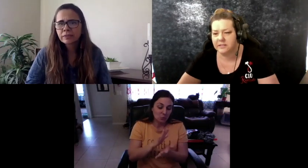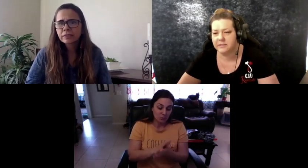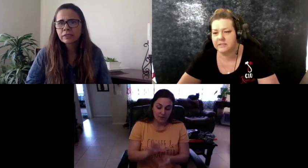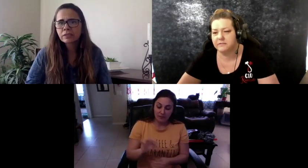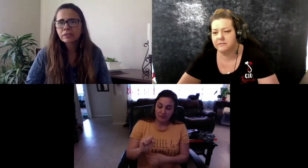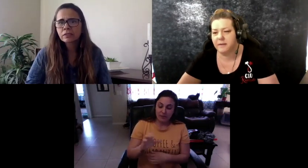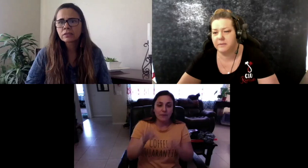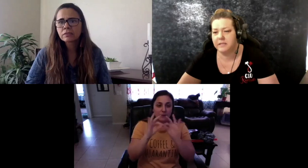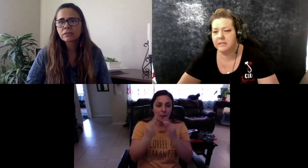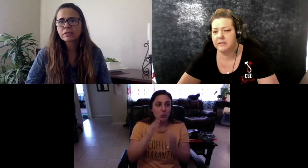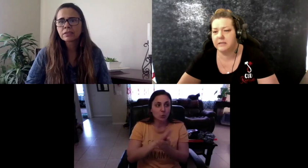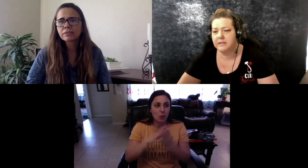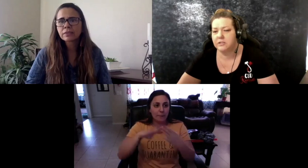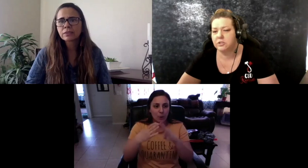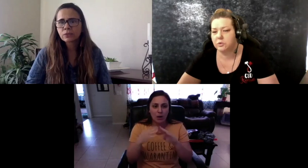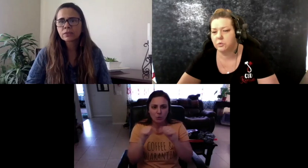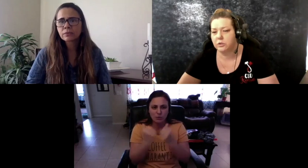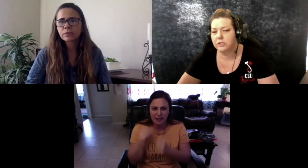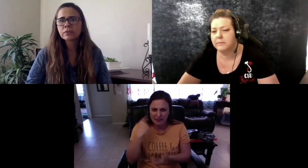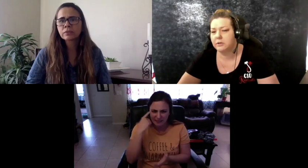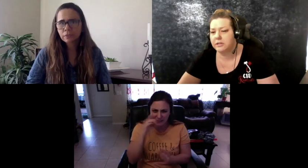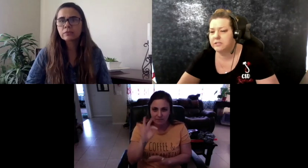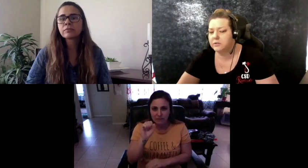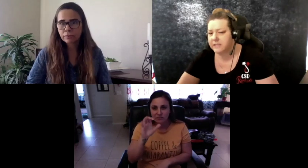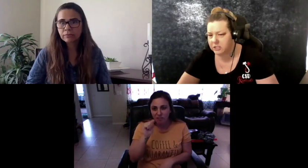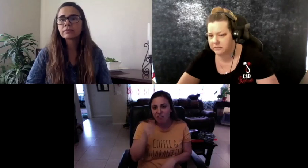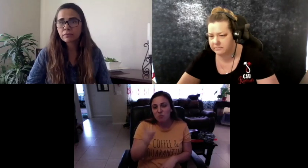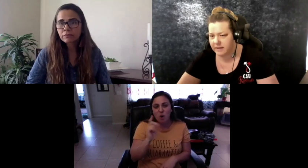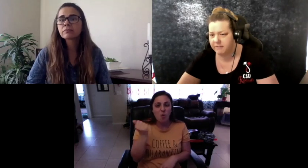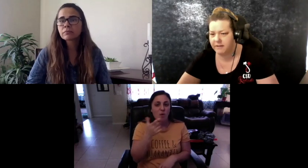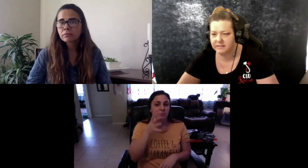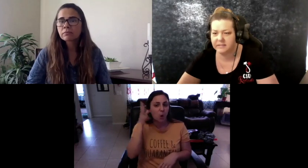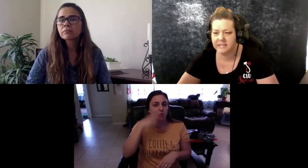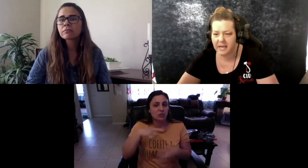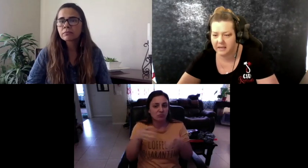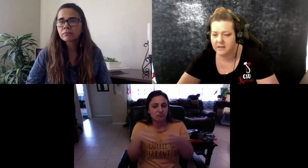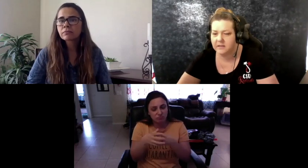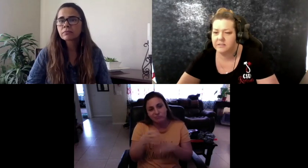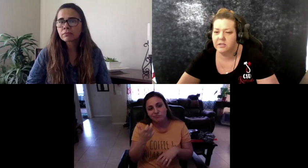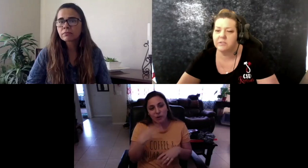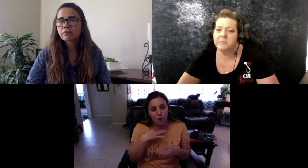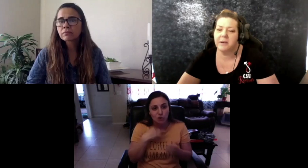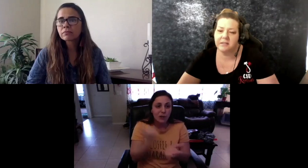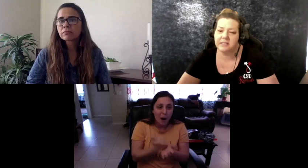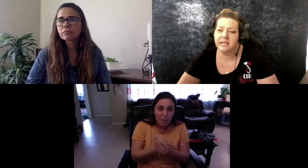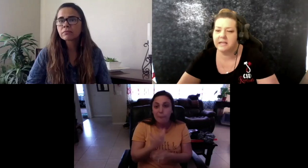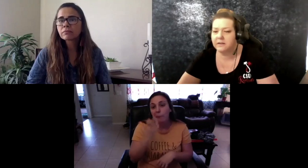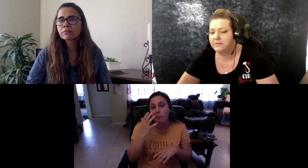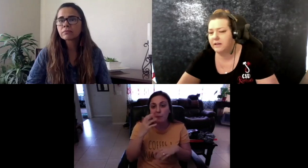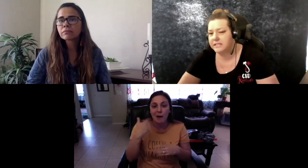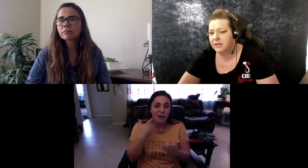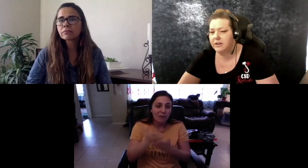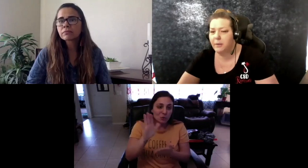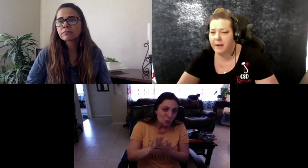FSCA, so it's Family School Community Association, FSCA. So it's parents that get together